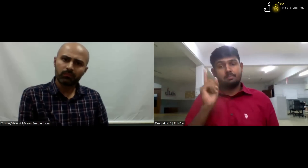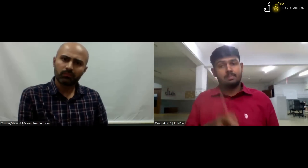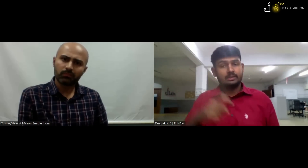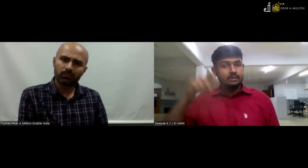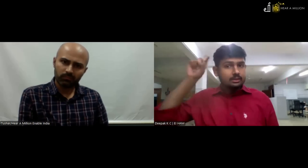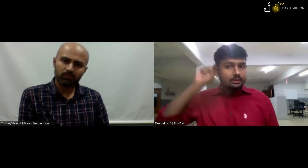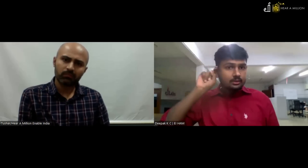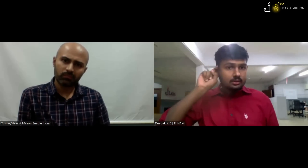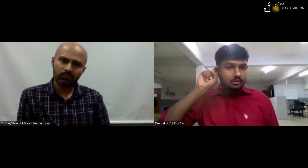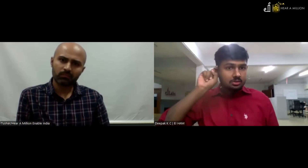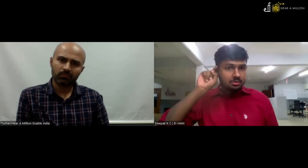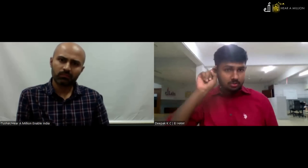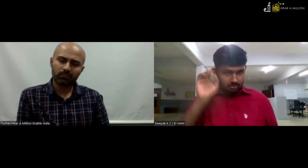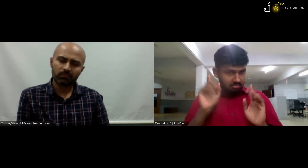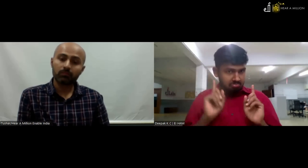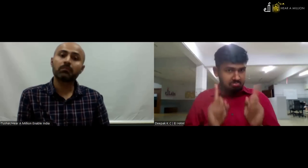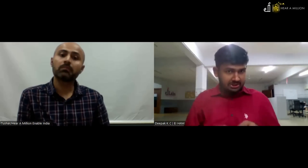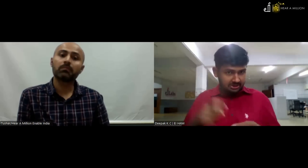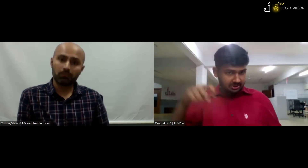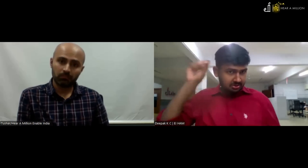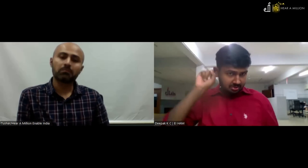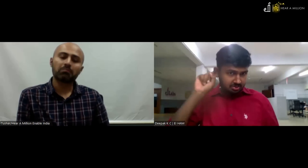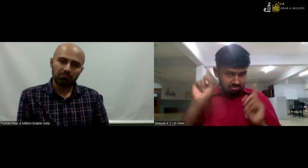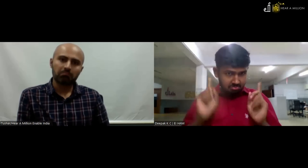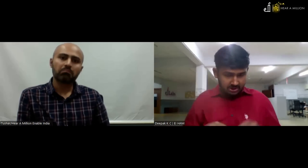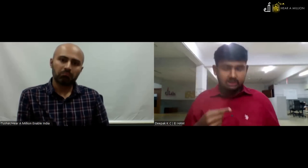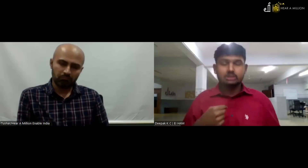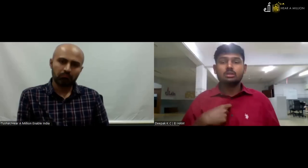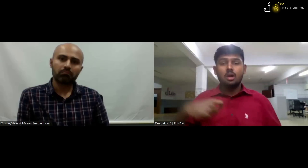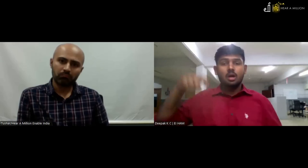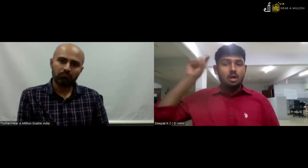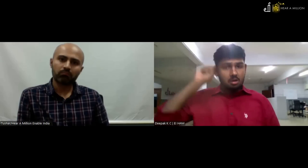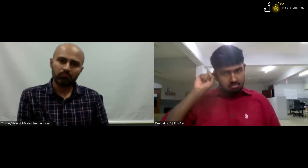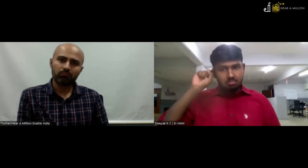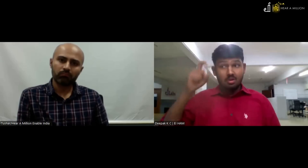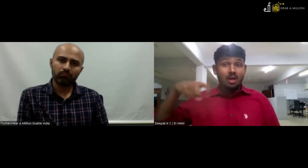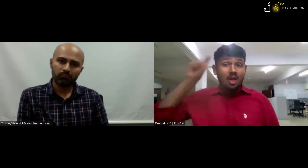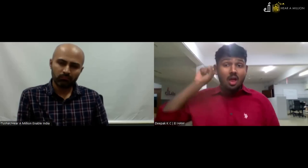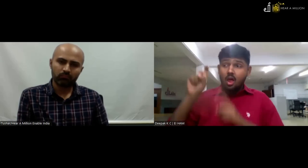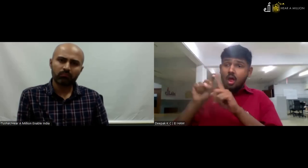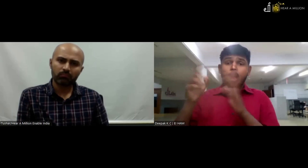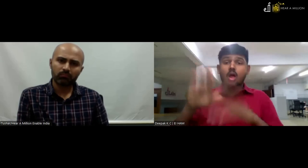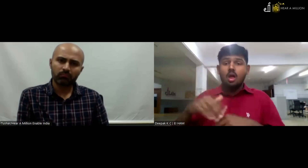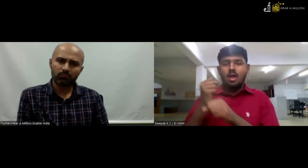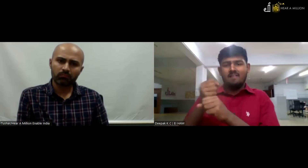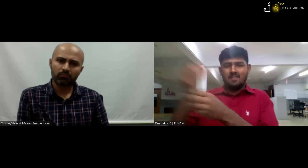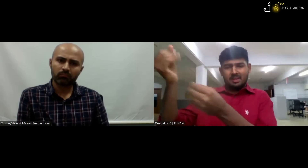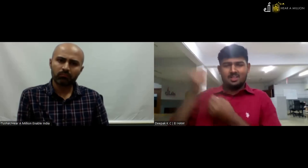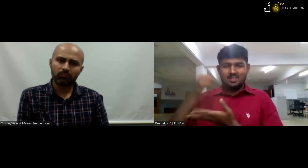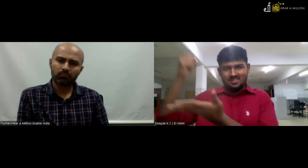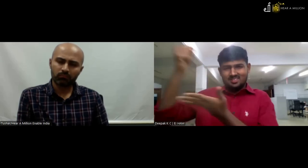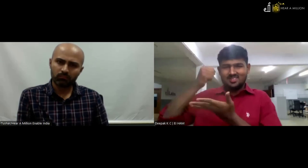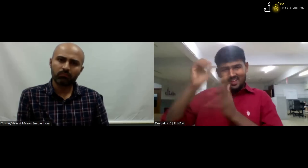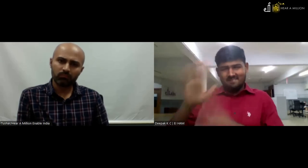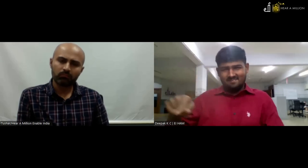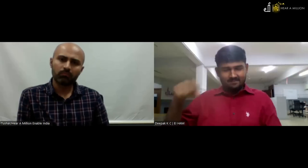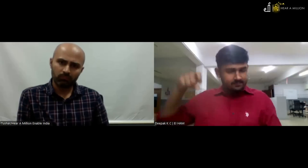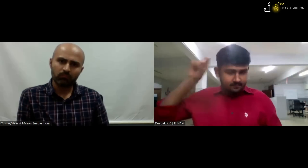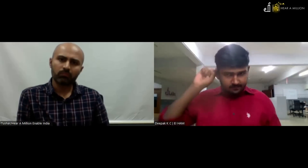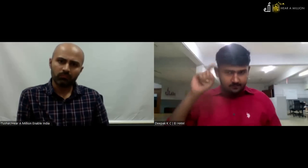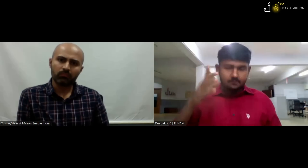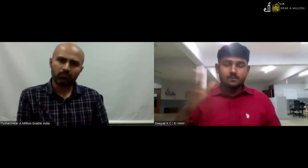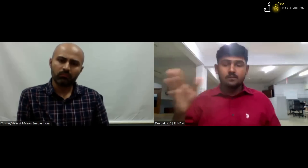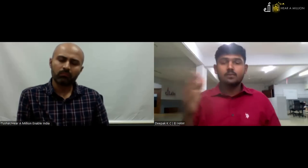before that. The doctor then said that, so the hearing aids are required, right? You have